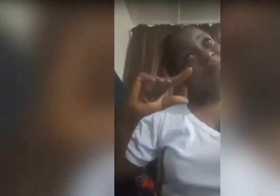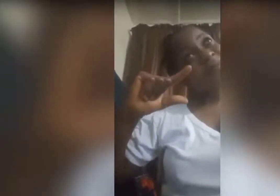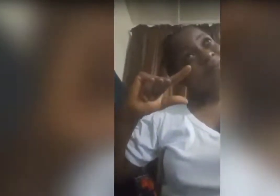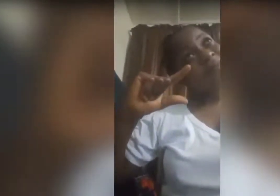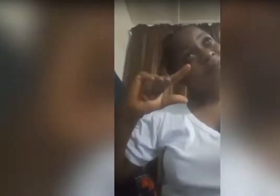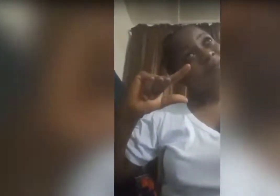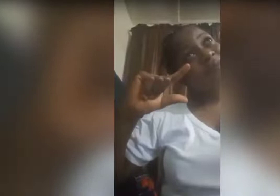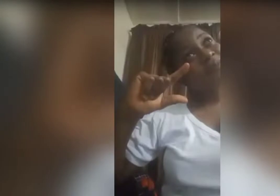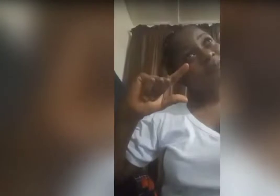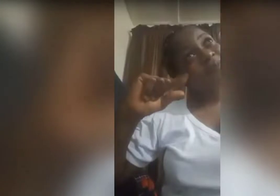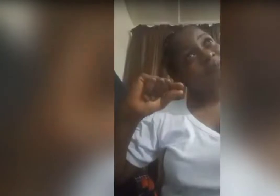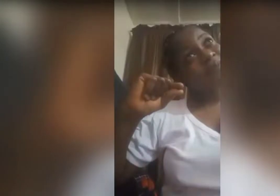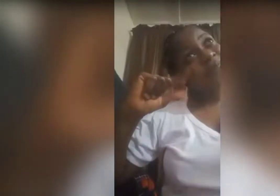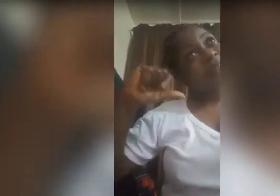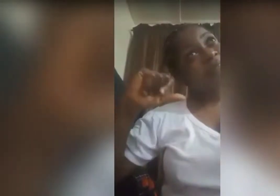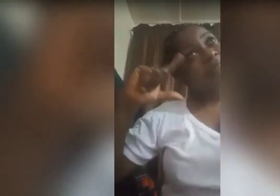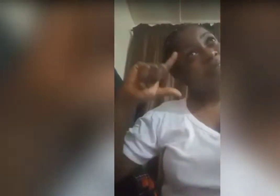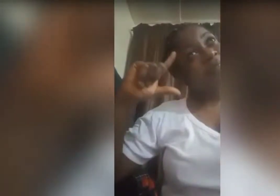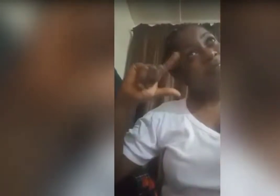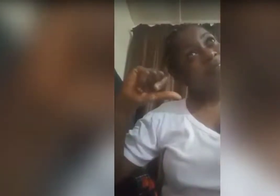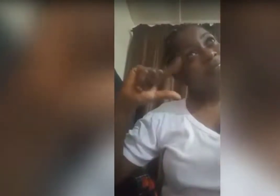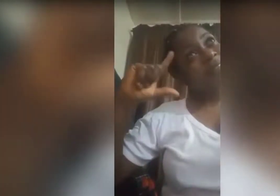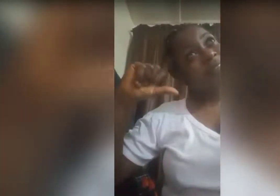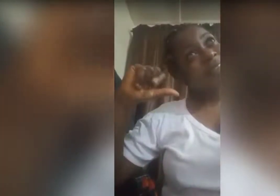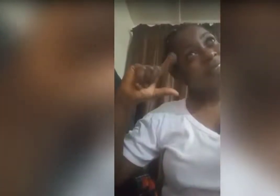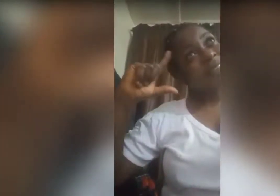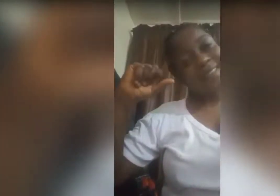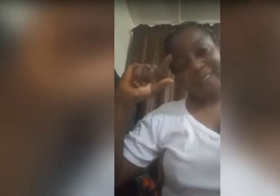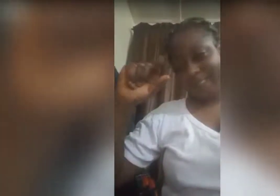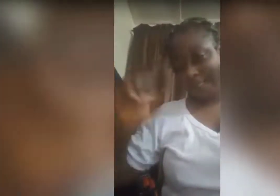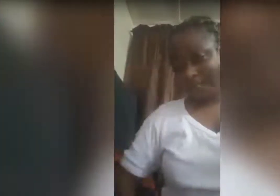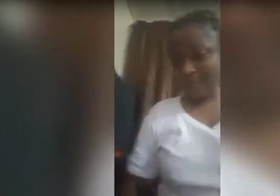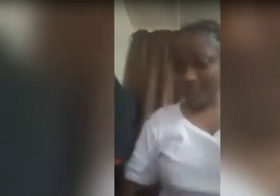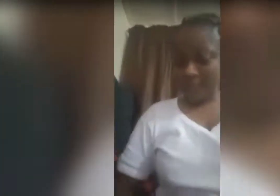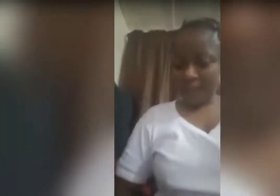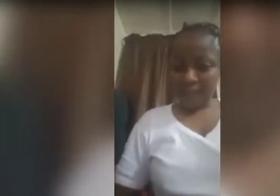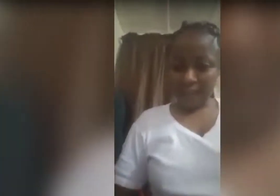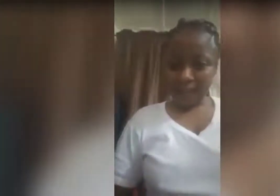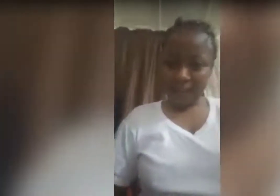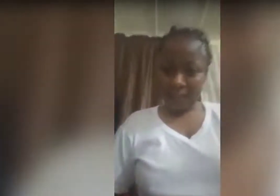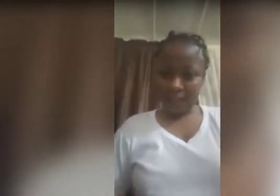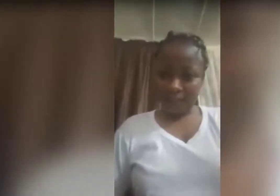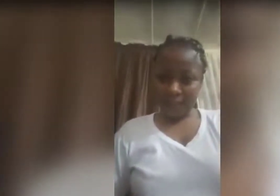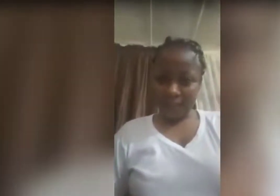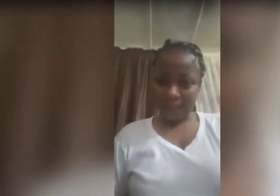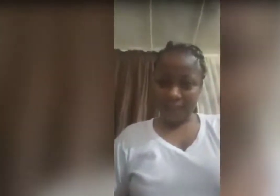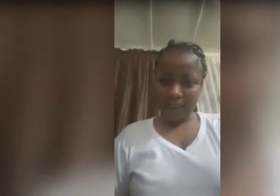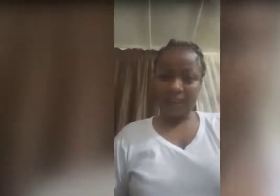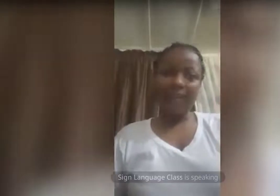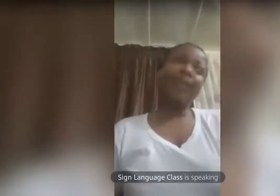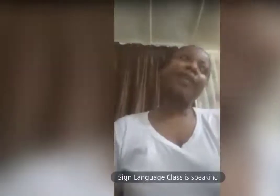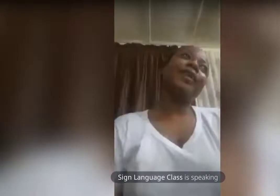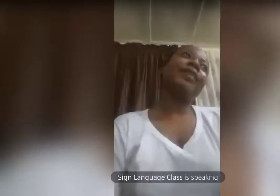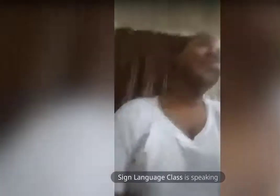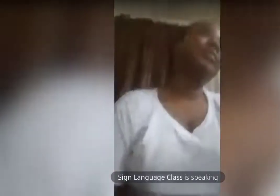are genius. Am I even qualified to teach you? Thank you Yes. indeed, you. Afra. I'm so grateful. I'm so grateful